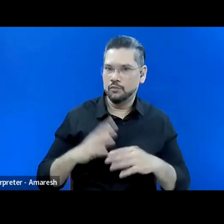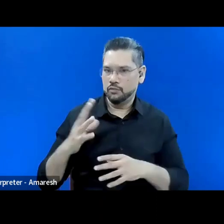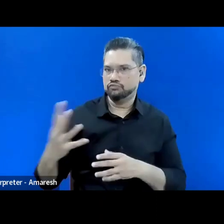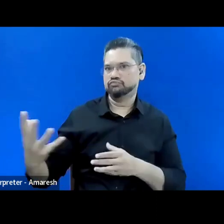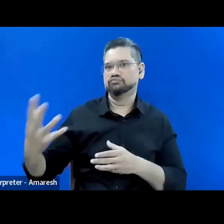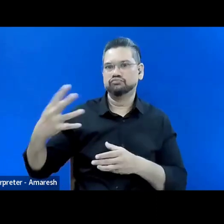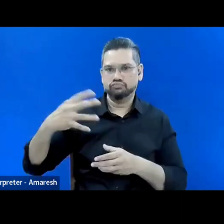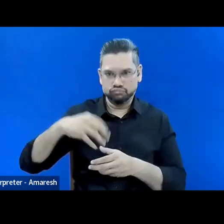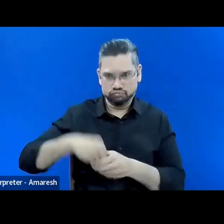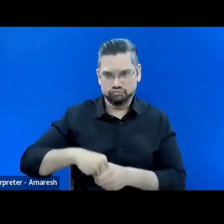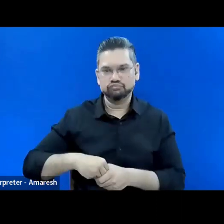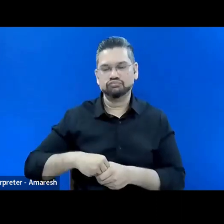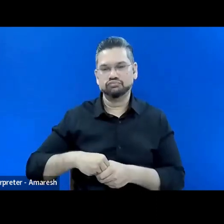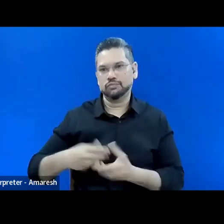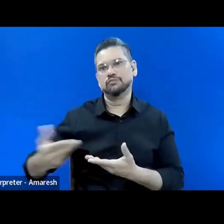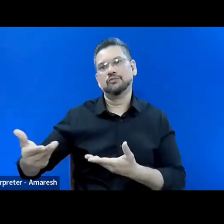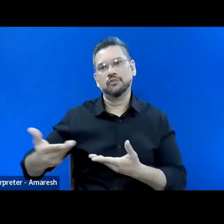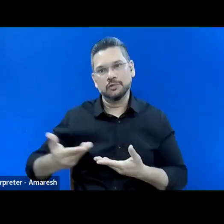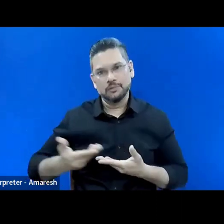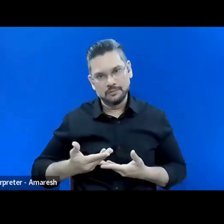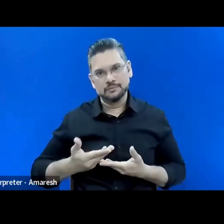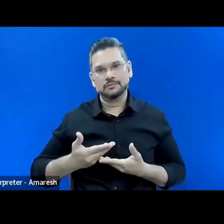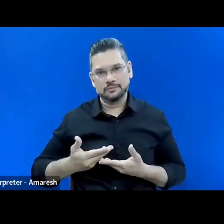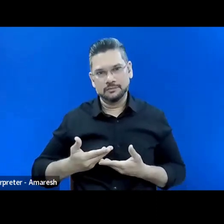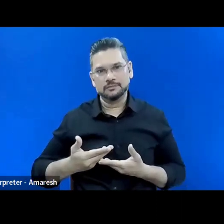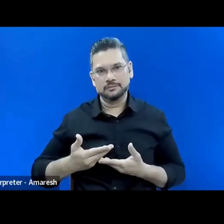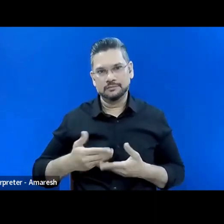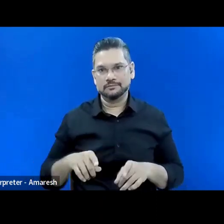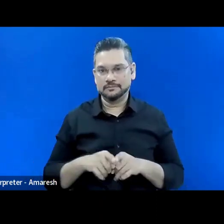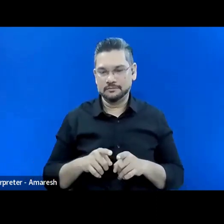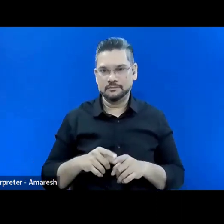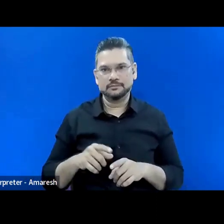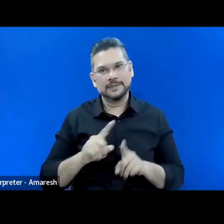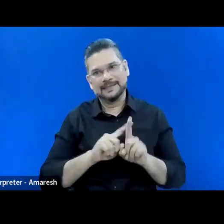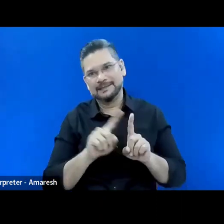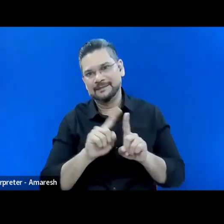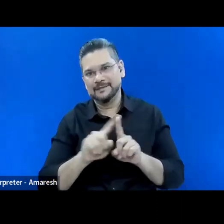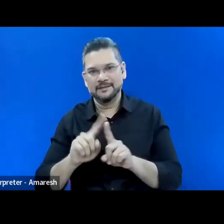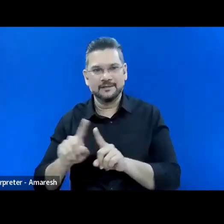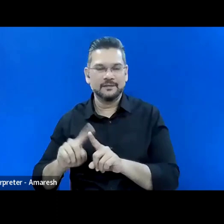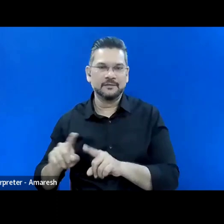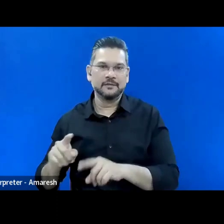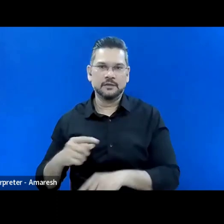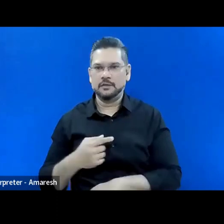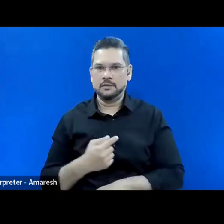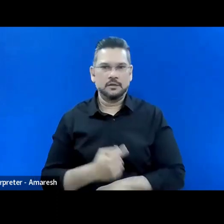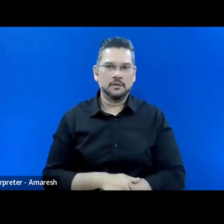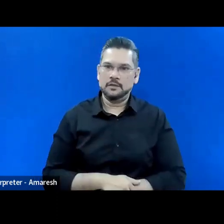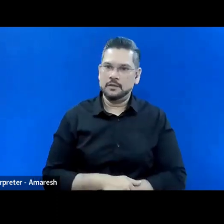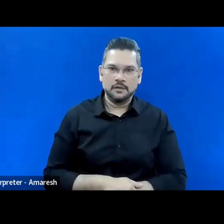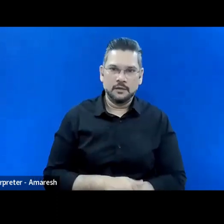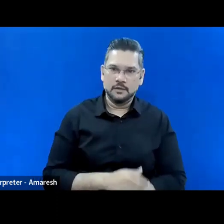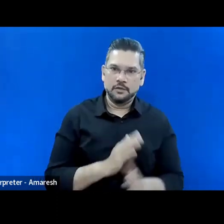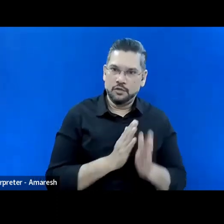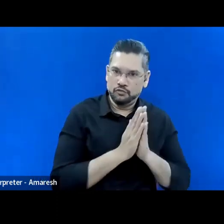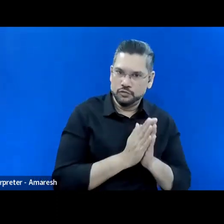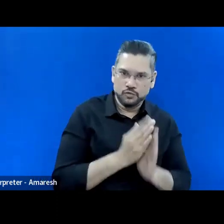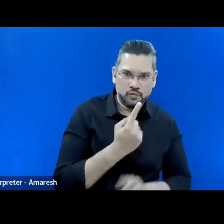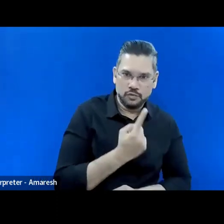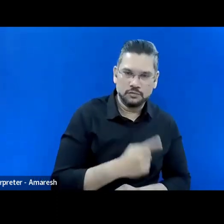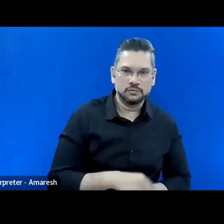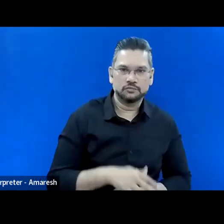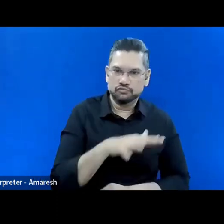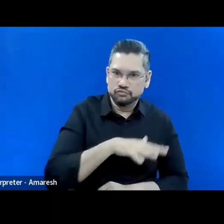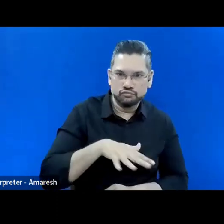sense with people, including from all not only from the religion region, but